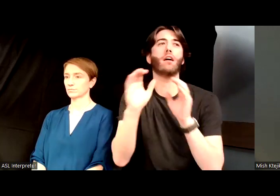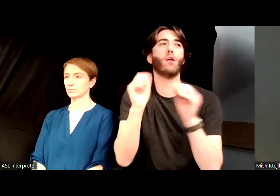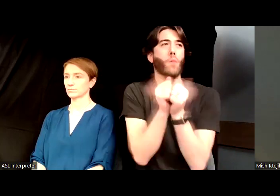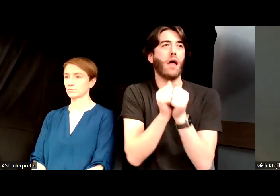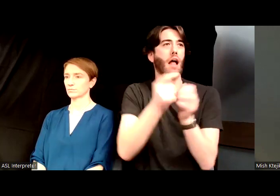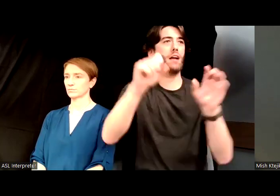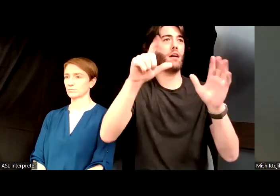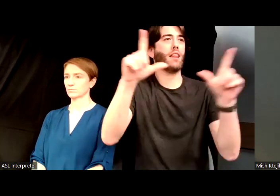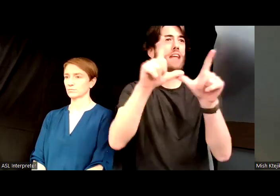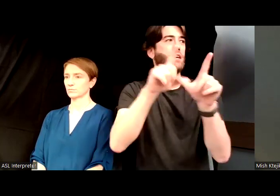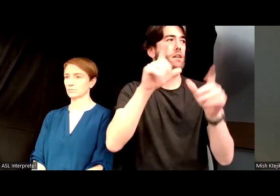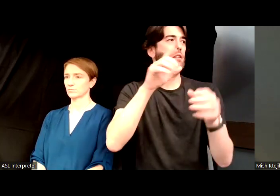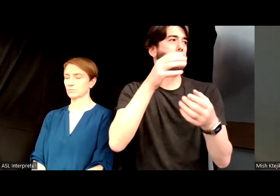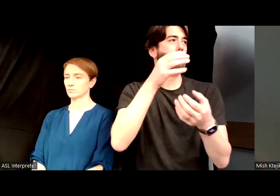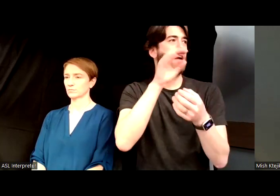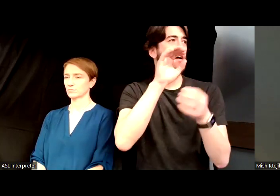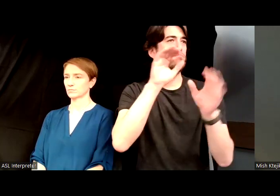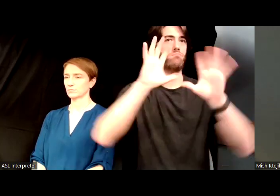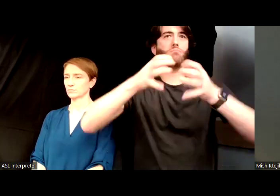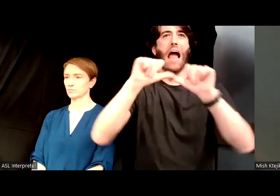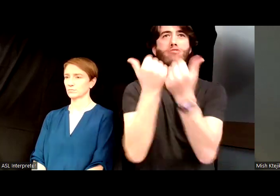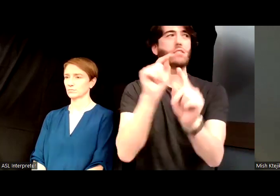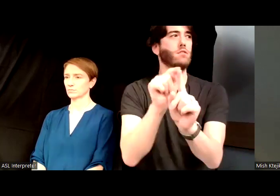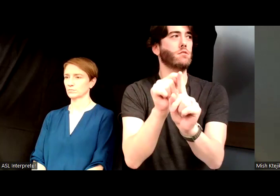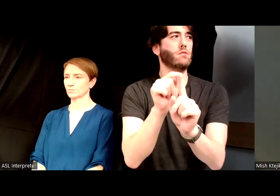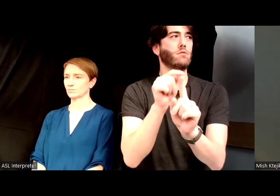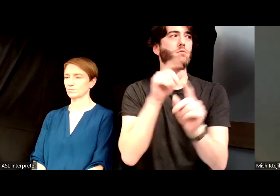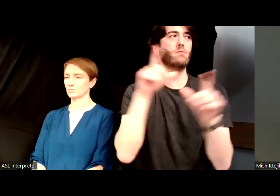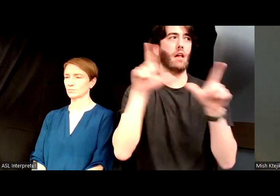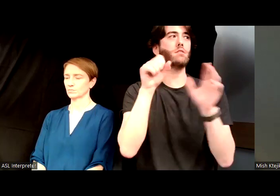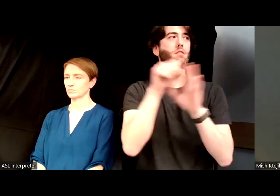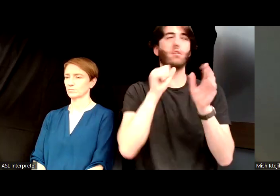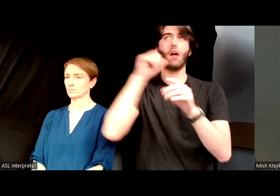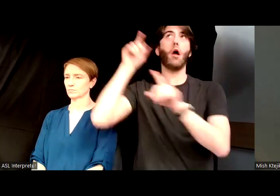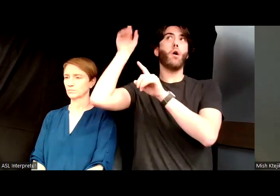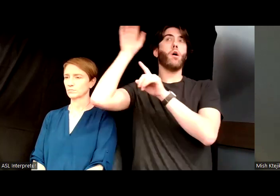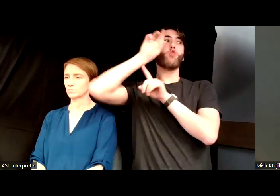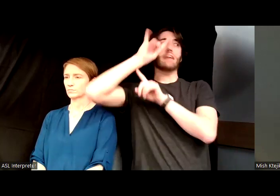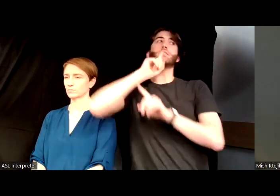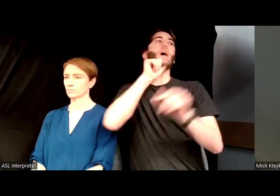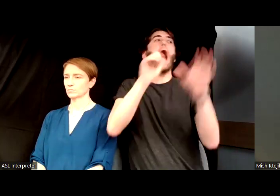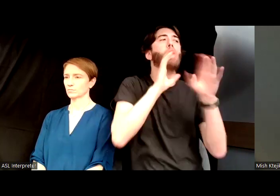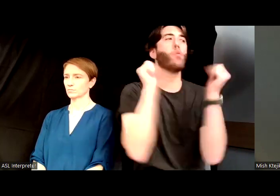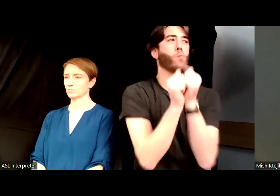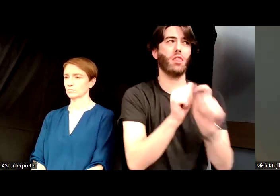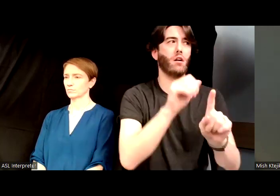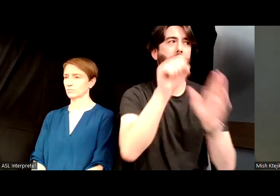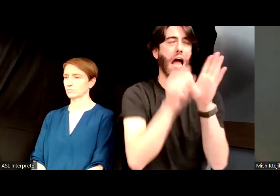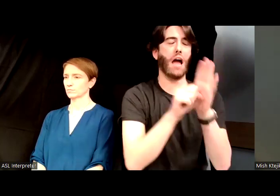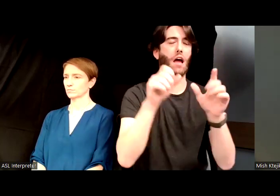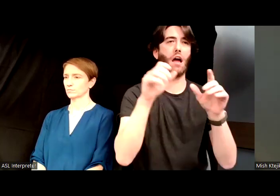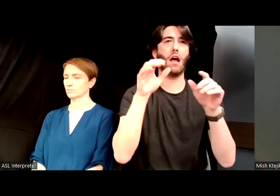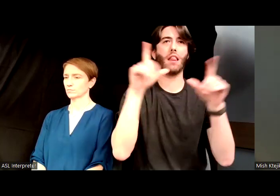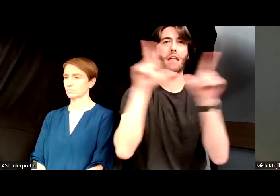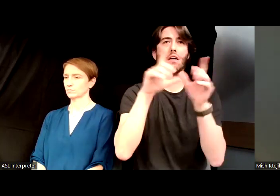license, because the states aren't communicating, or the start licensing are not communicating with RAD. They don't